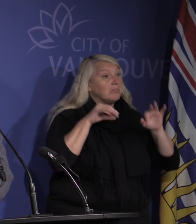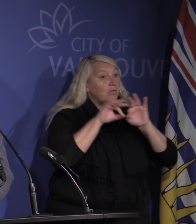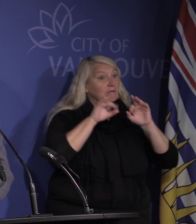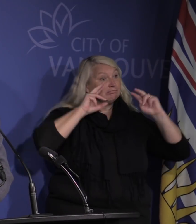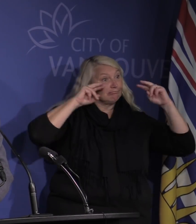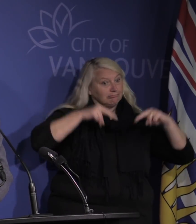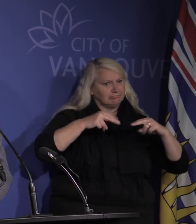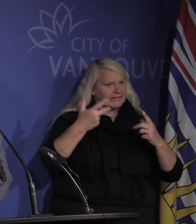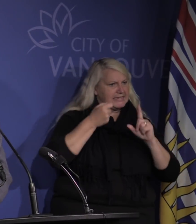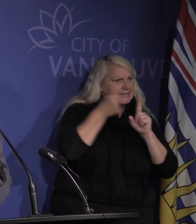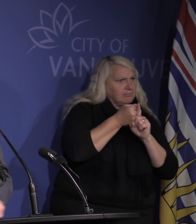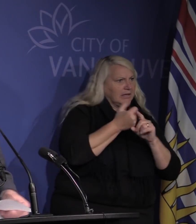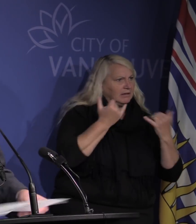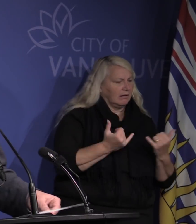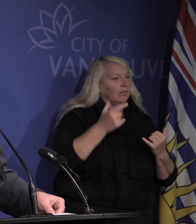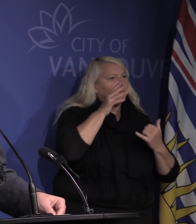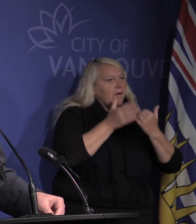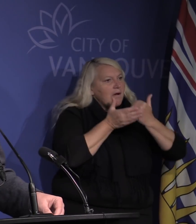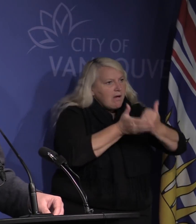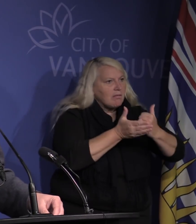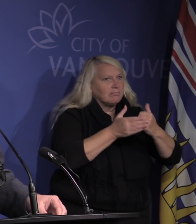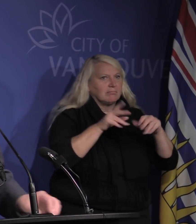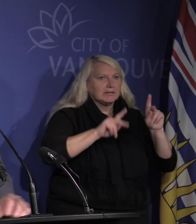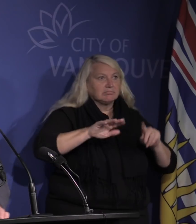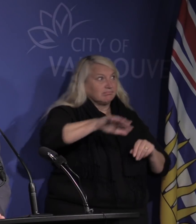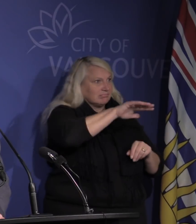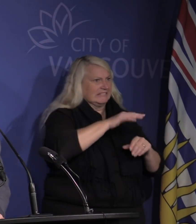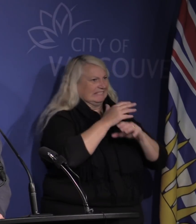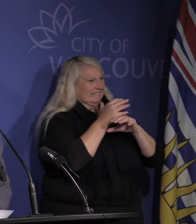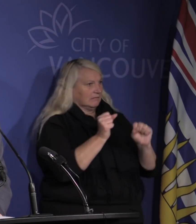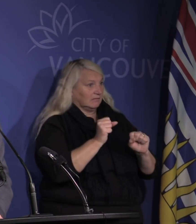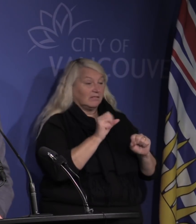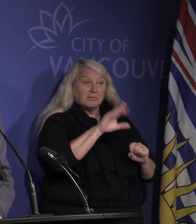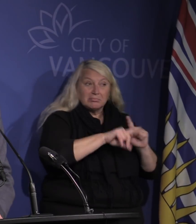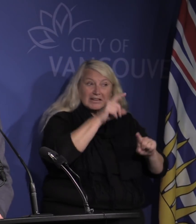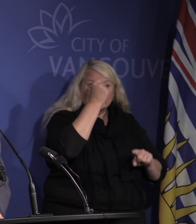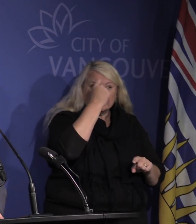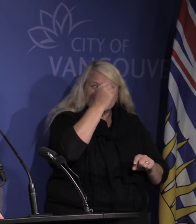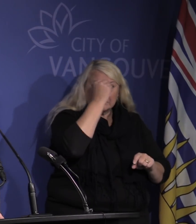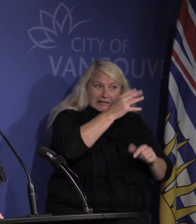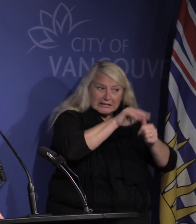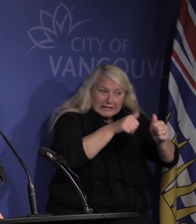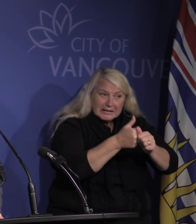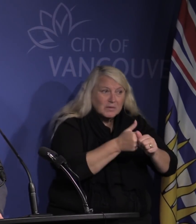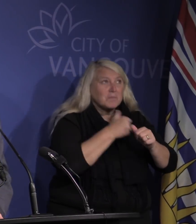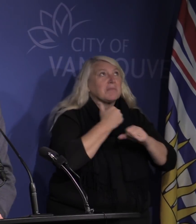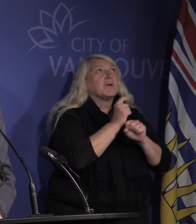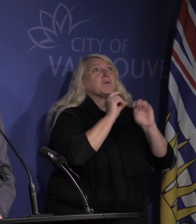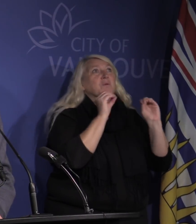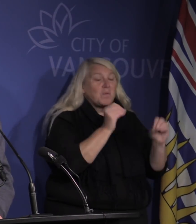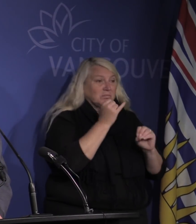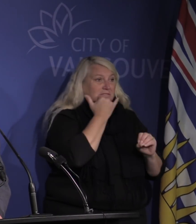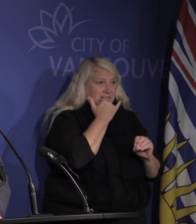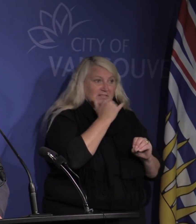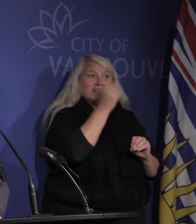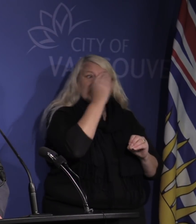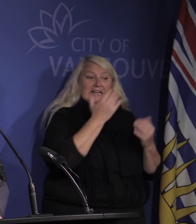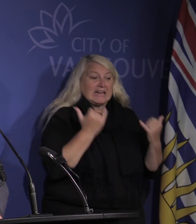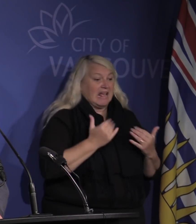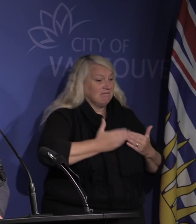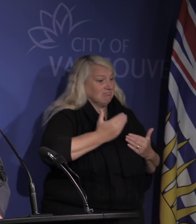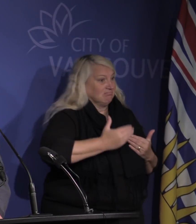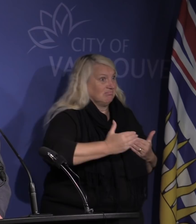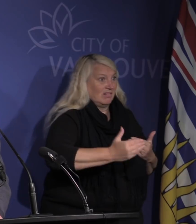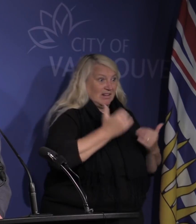being felt right now and they will help keep people safe. But make no mistake, there will be much, much more to do as